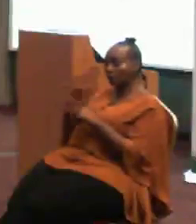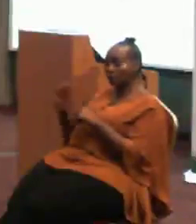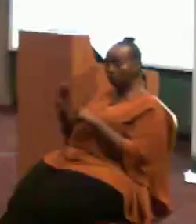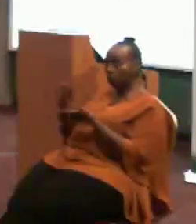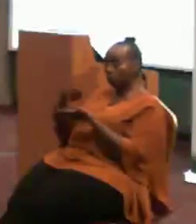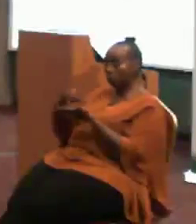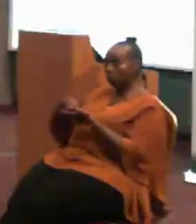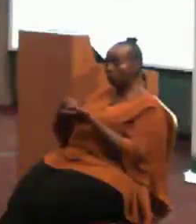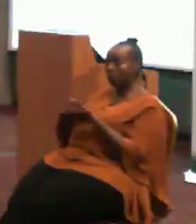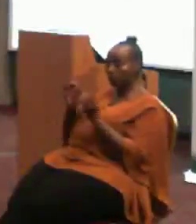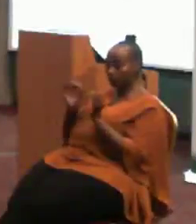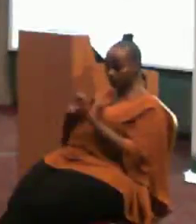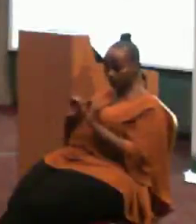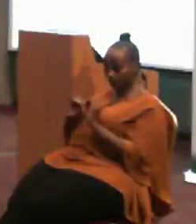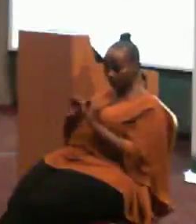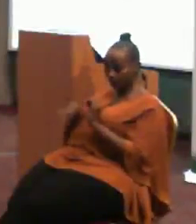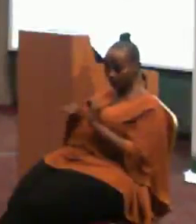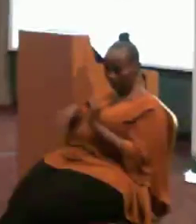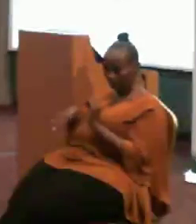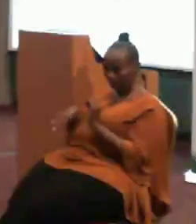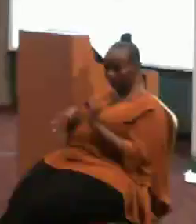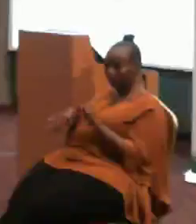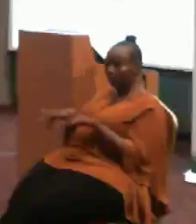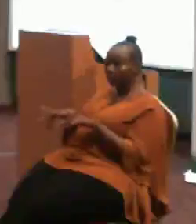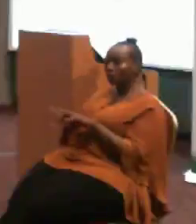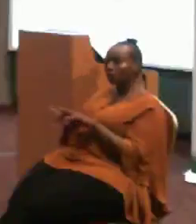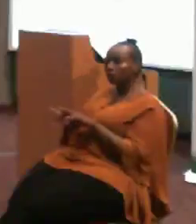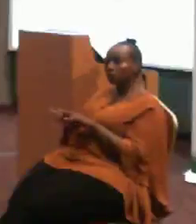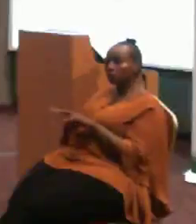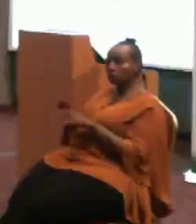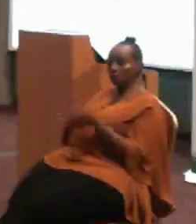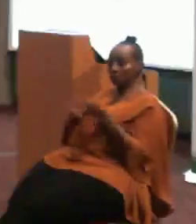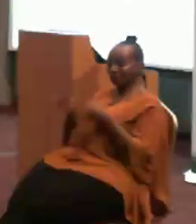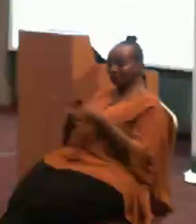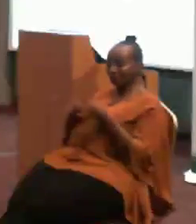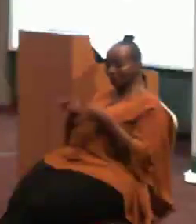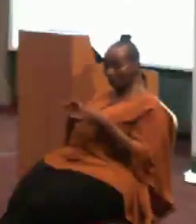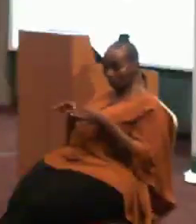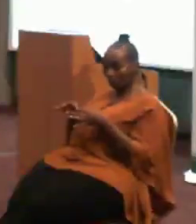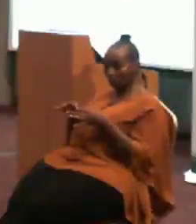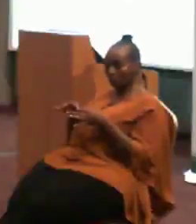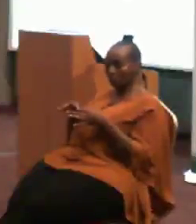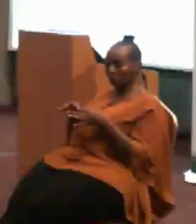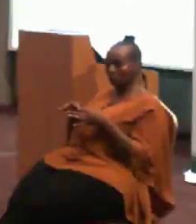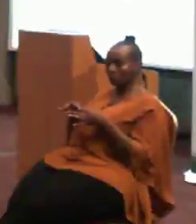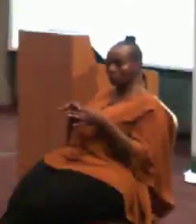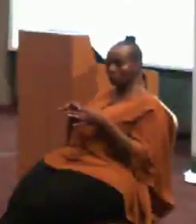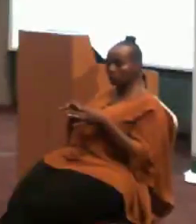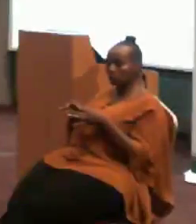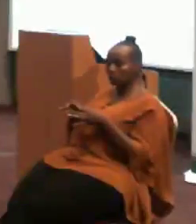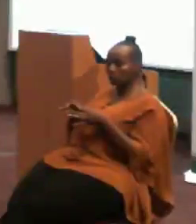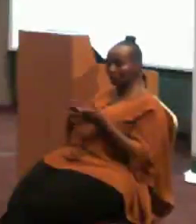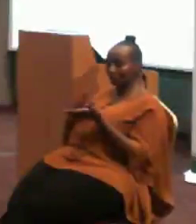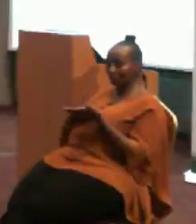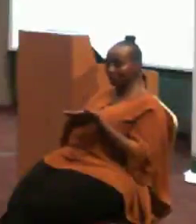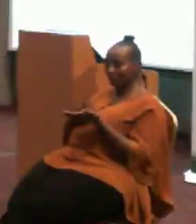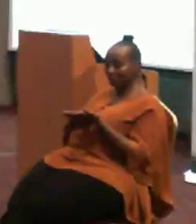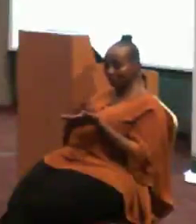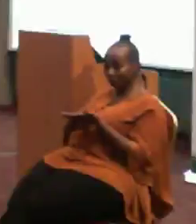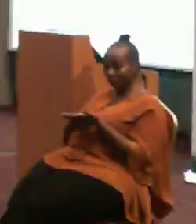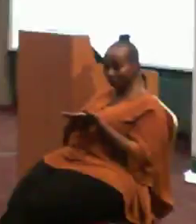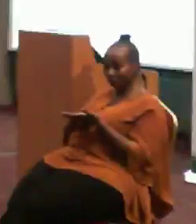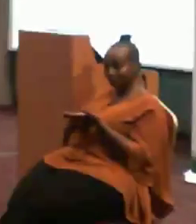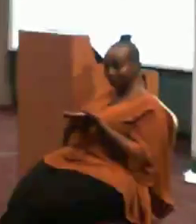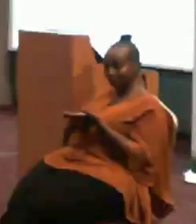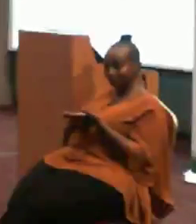paid. And the third issue that you need to explain is, why is it that all the debt that you write